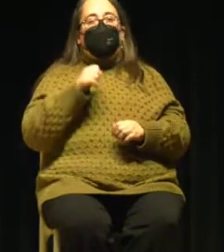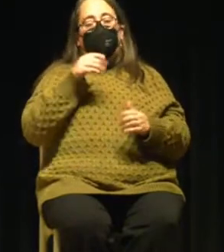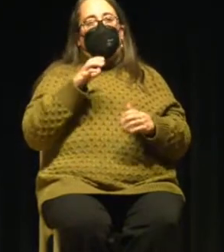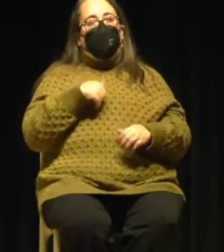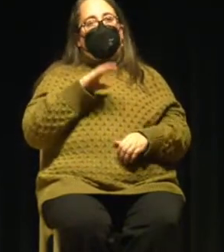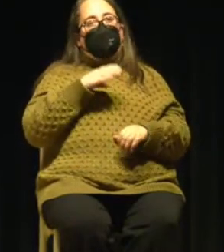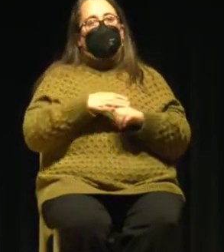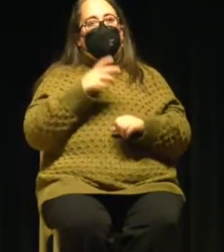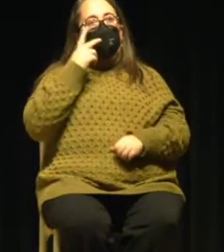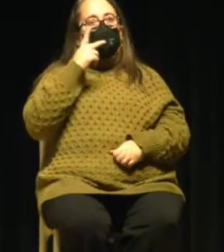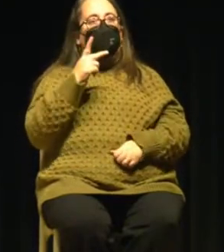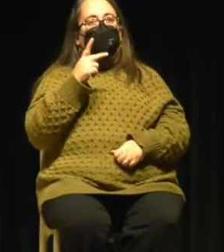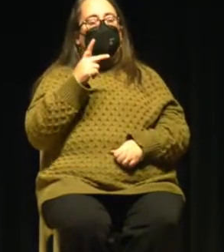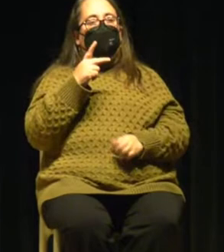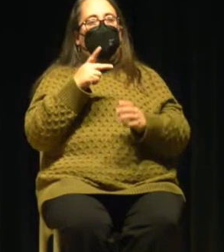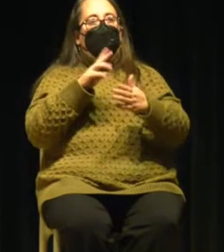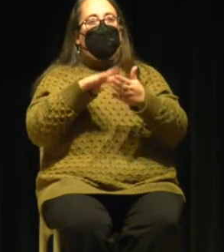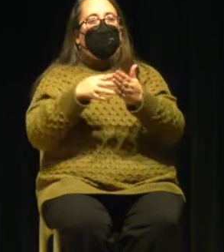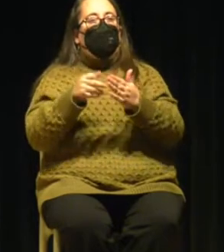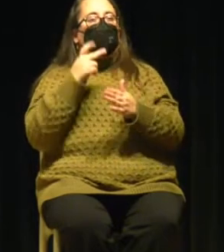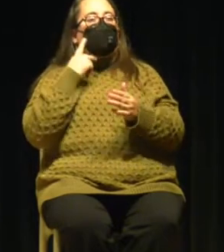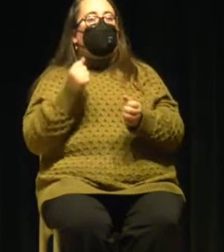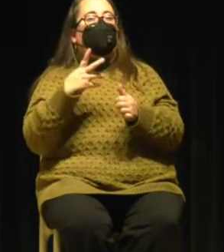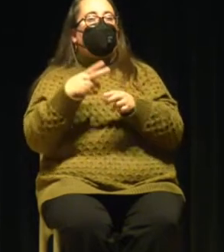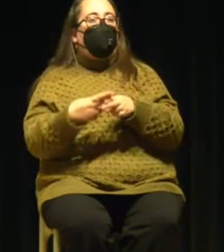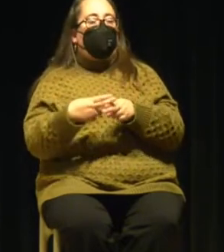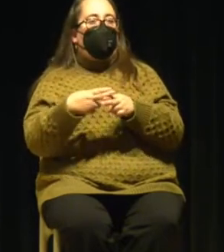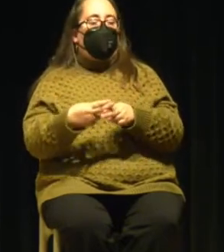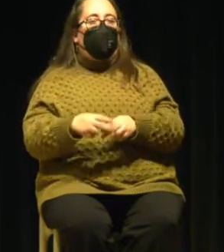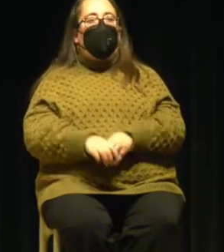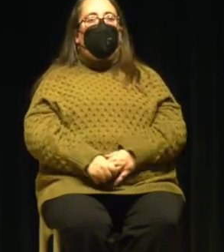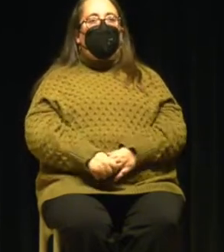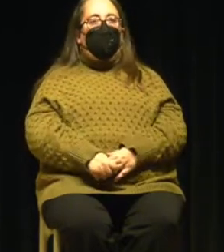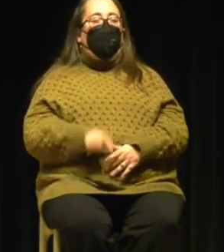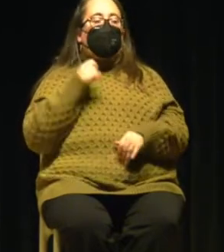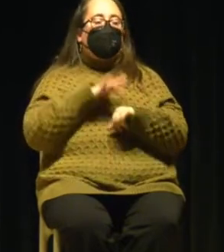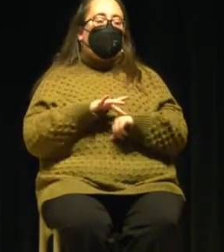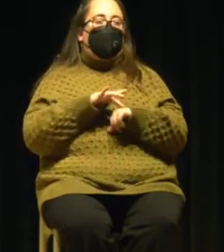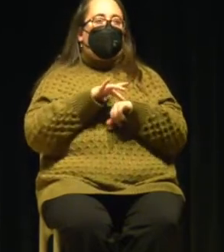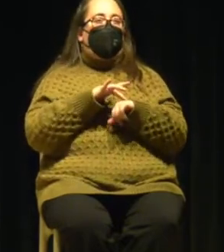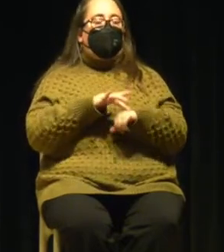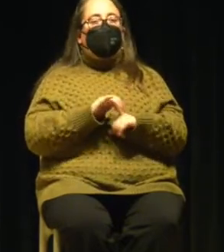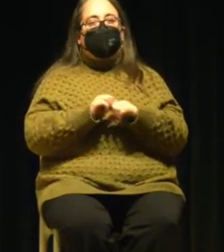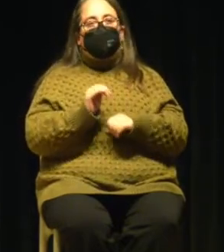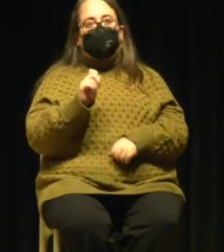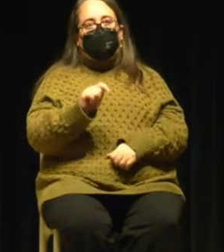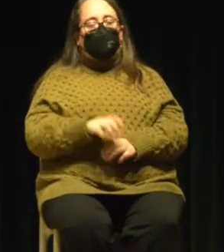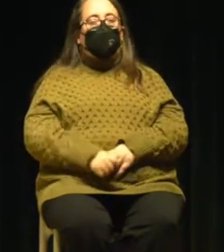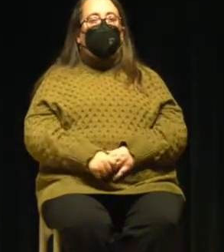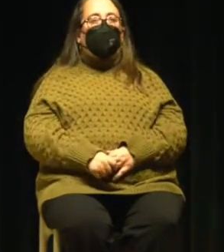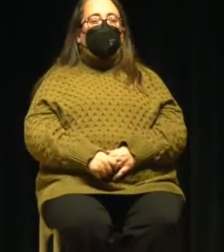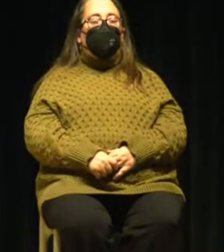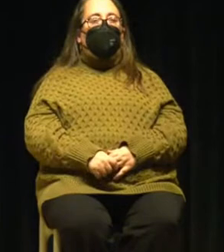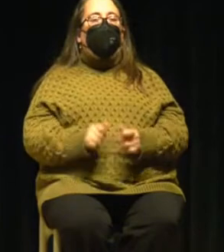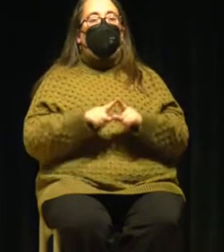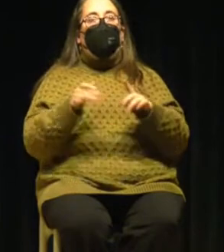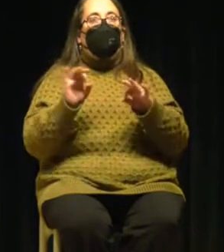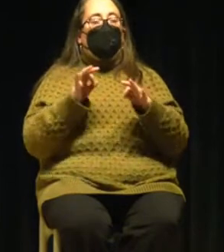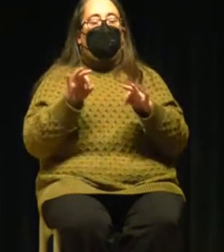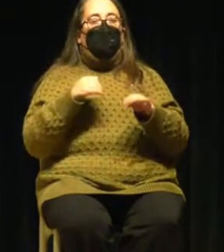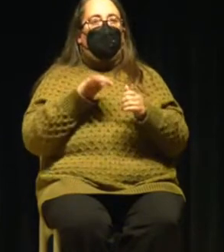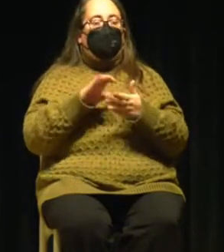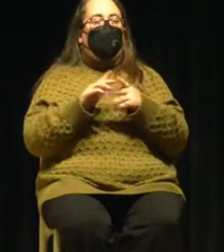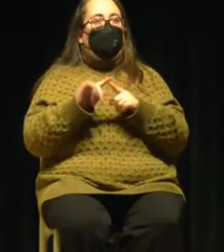husband see the chart at the end of the bed because he'll see how much I weigh. Like, I would be obsessed with the chart. You know, I'd be like trying to distract my husband from the